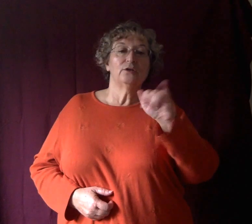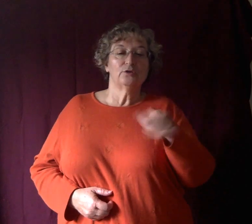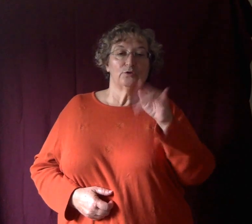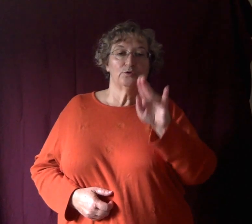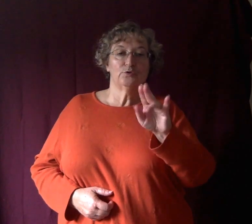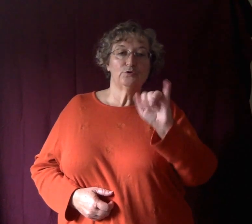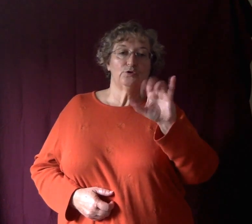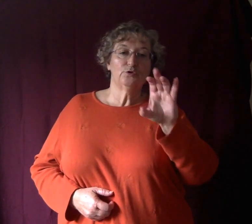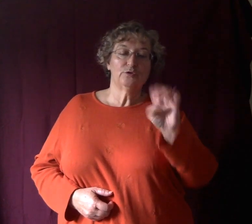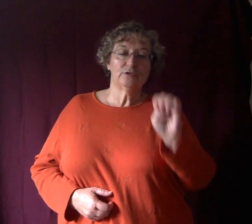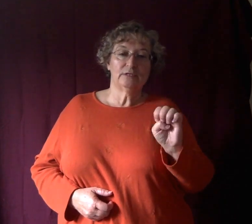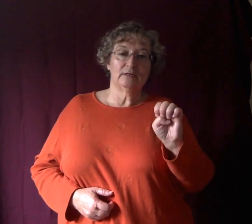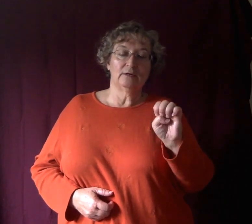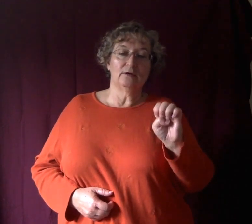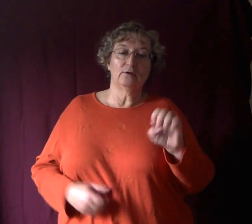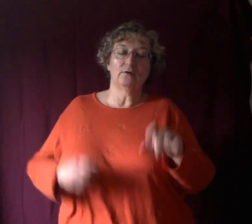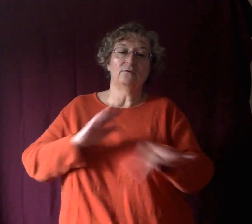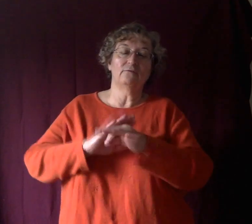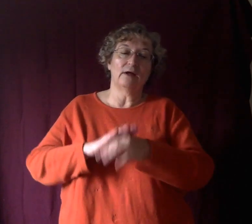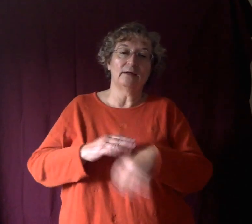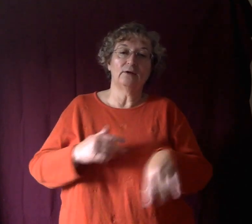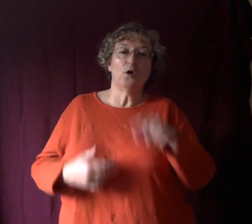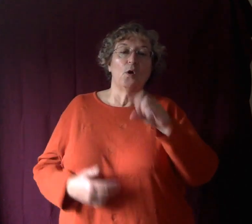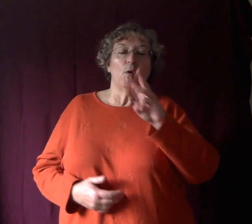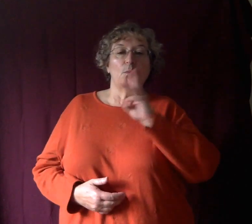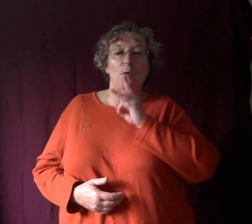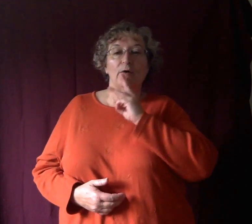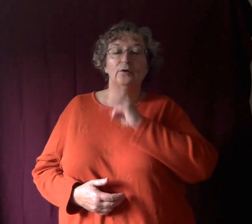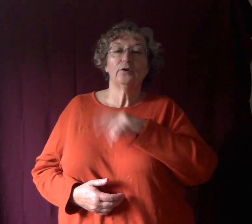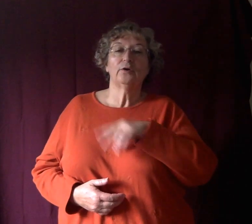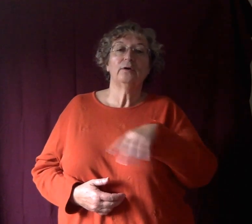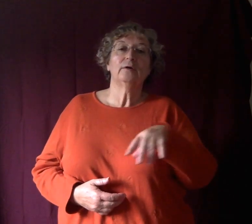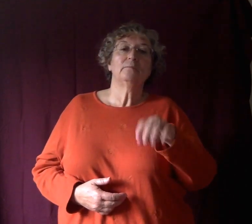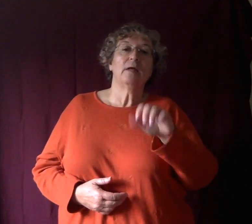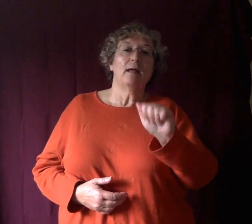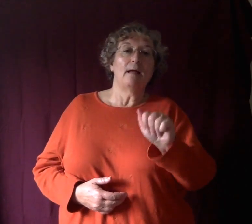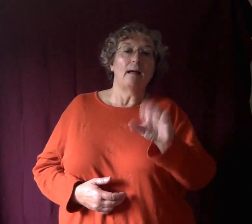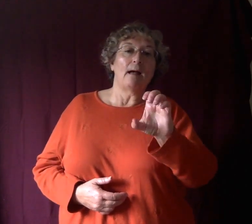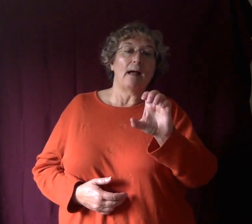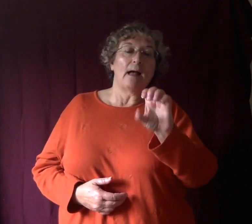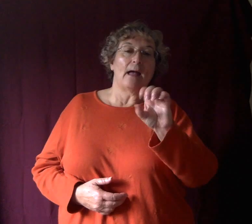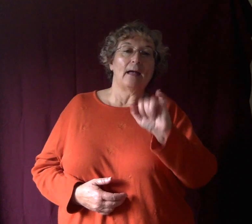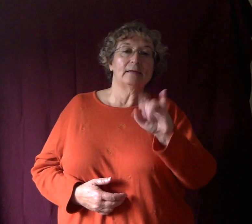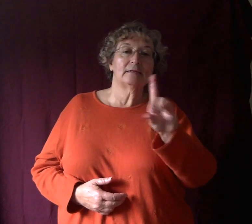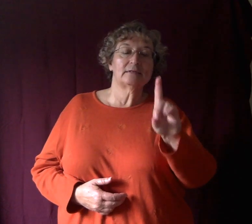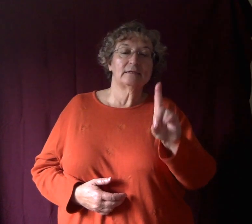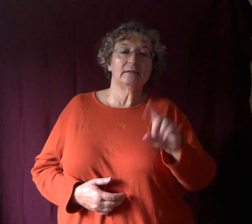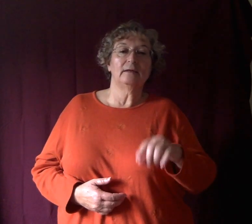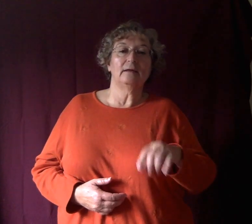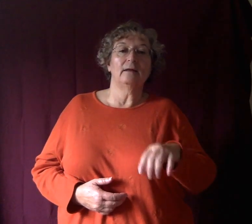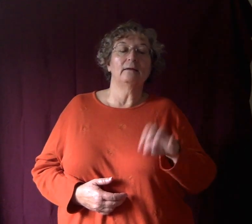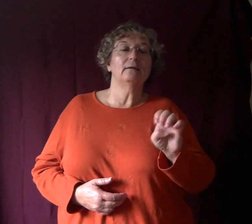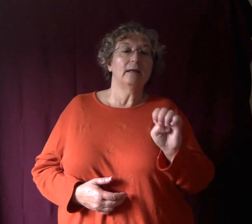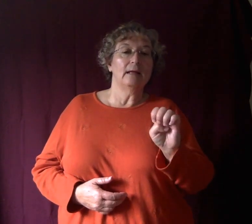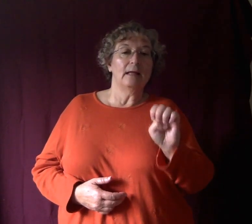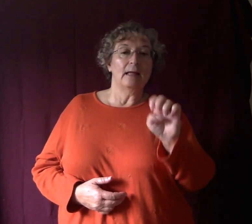find hydrochloric acid or stomach acid, and we're going to find a very important enzyme that will act as a chemical scissors to